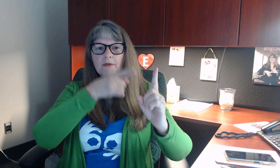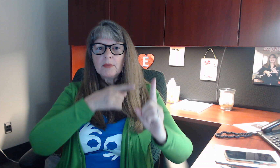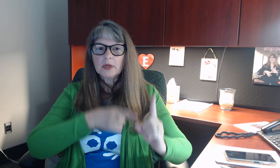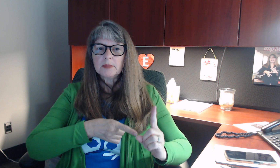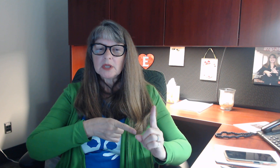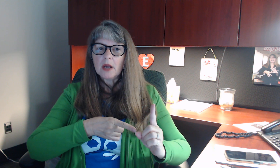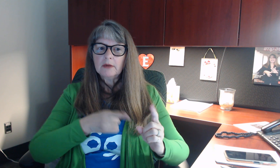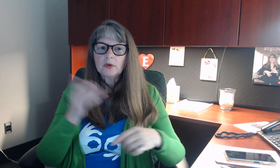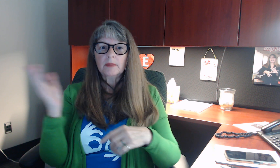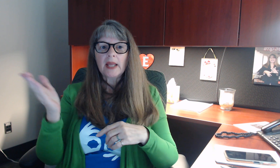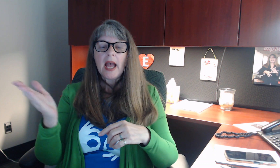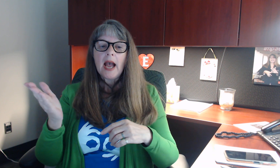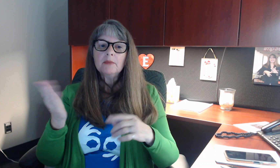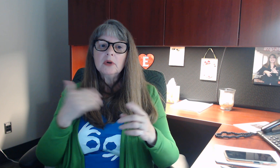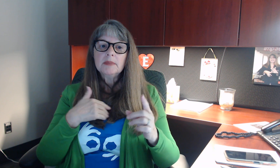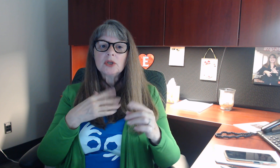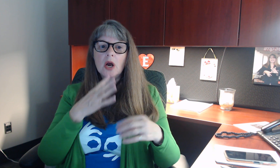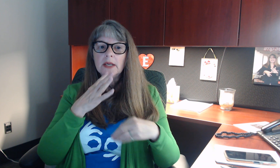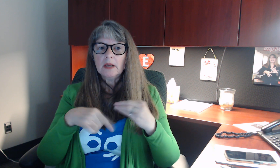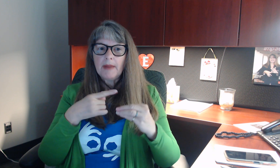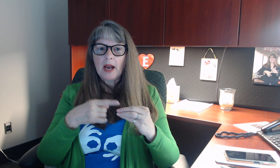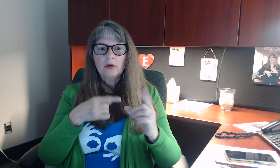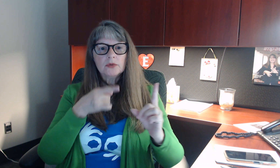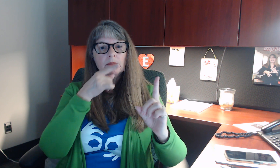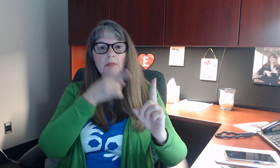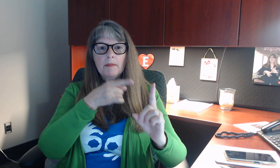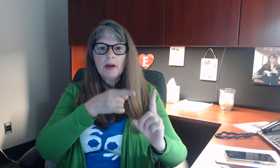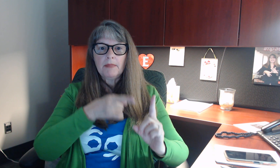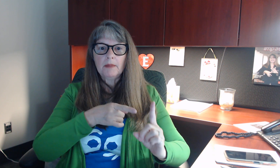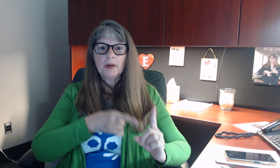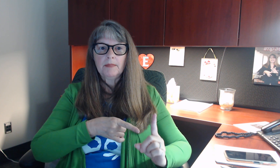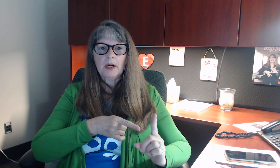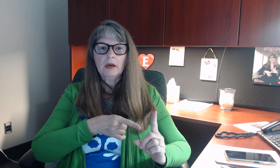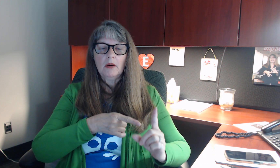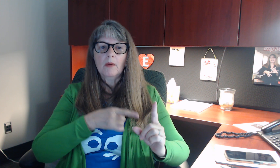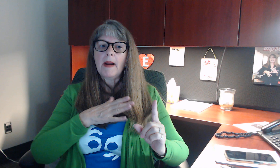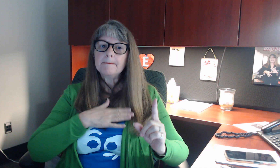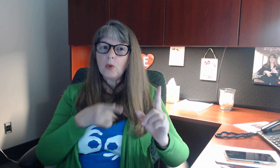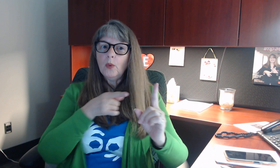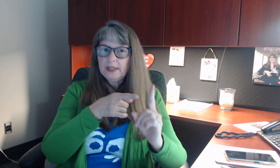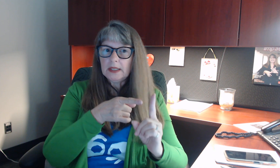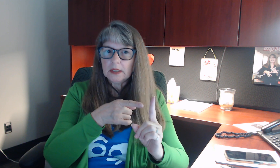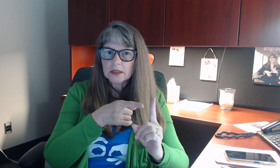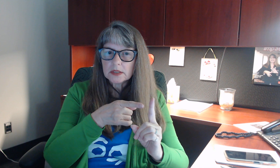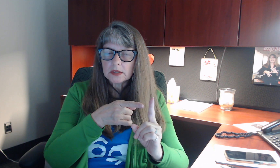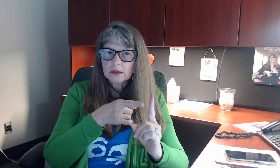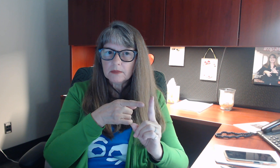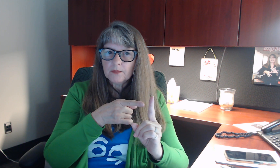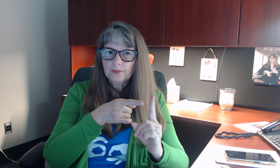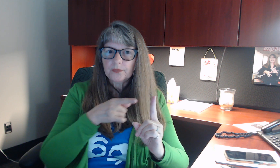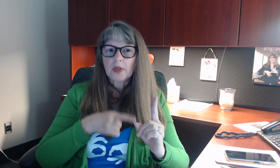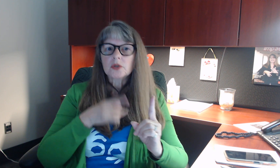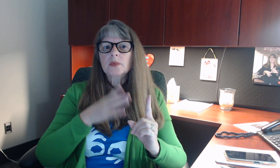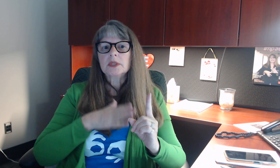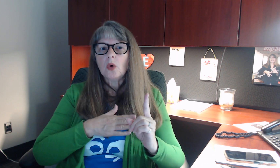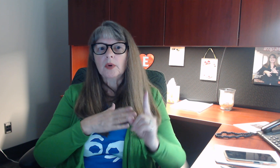going to be talking, I'm going to be talking about blah, blah, blah, blah, blah. Or my point is, so it's lower. It's